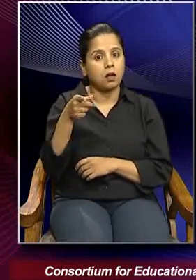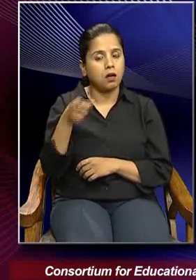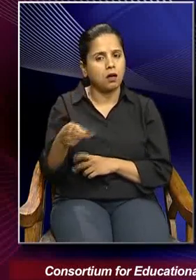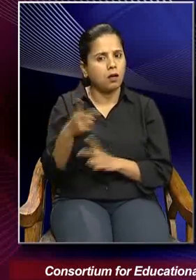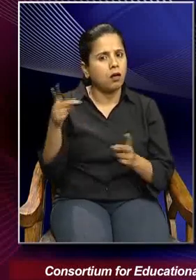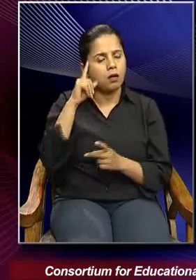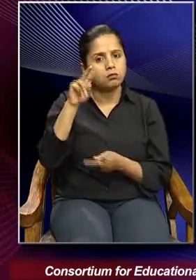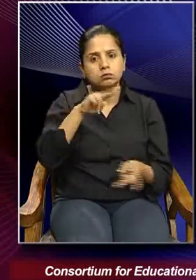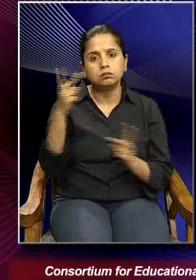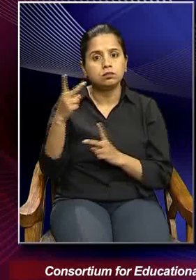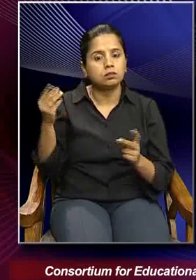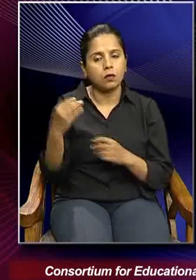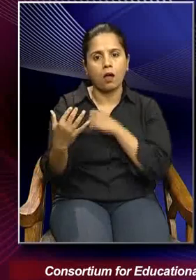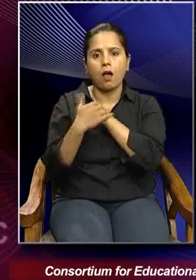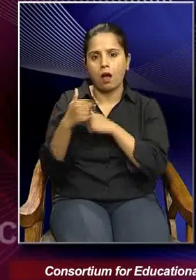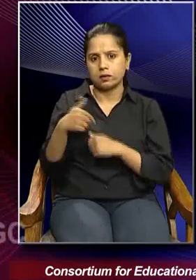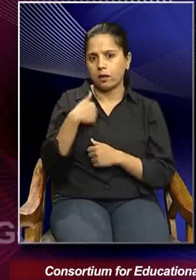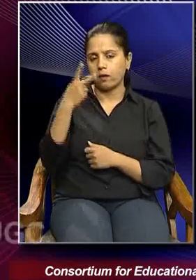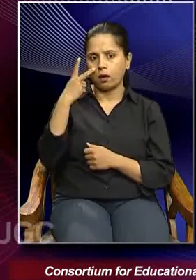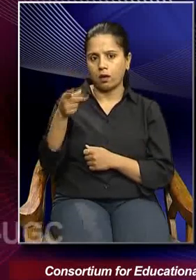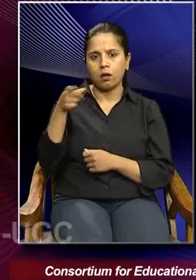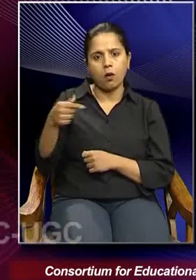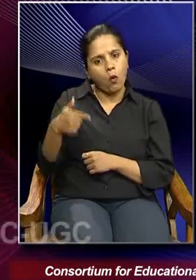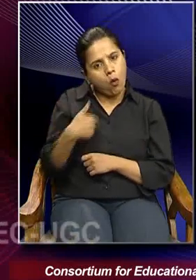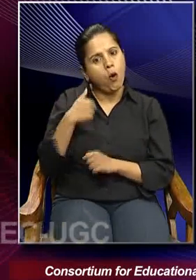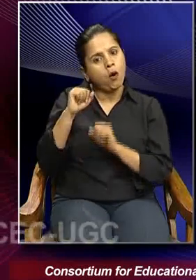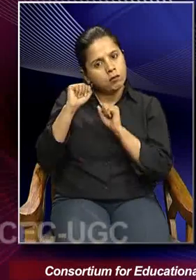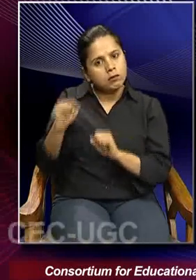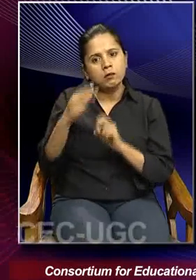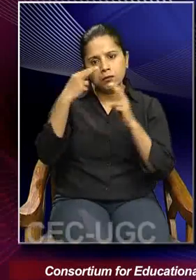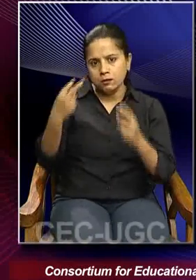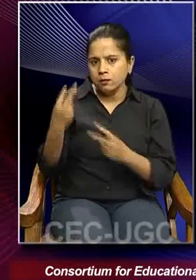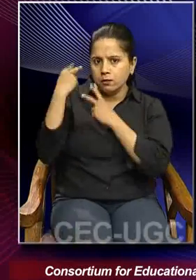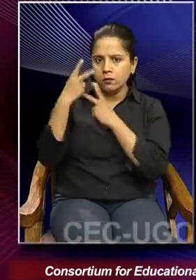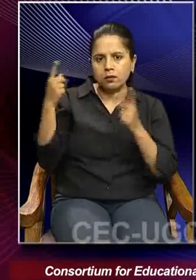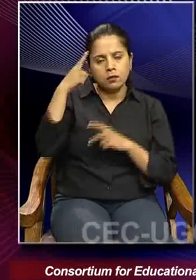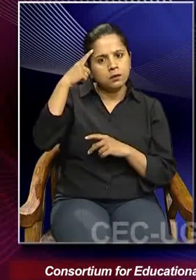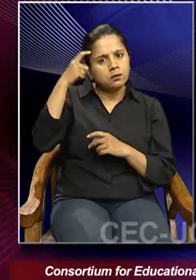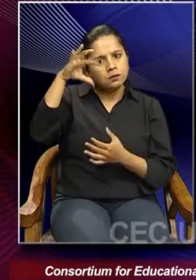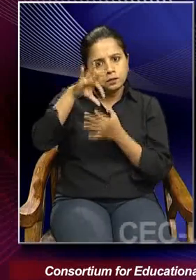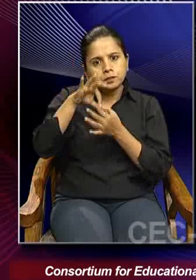wrongly identifies himself with his own reflection in the buddhi.